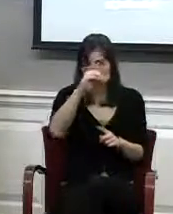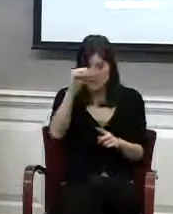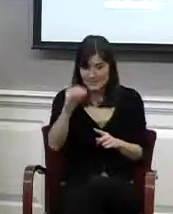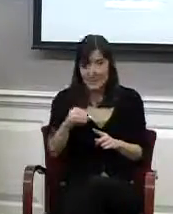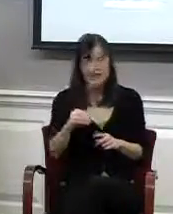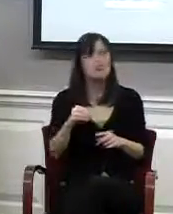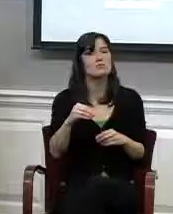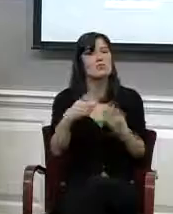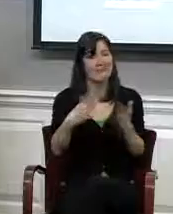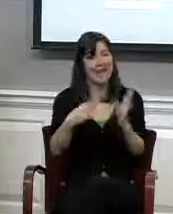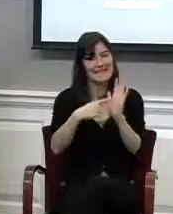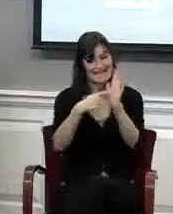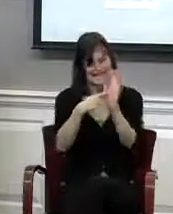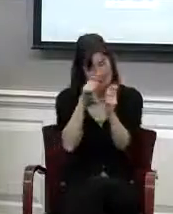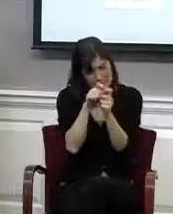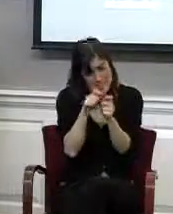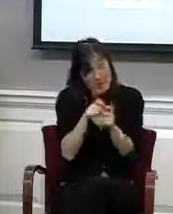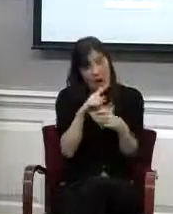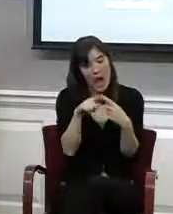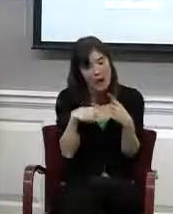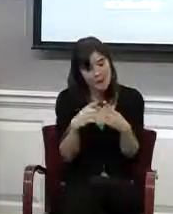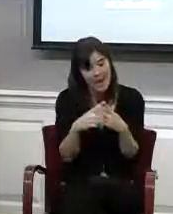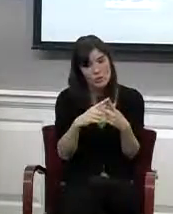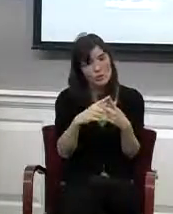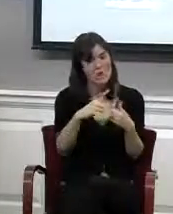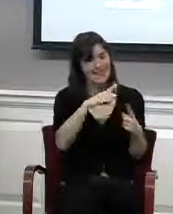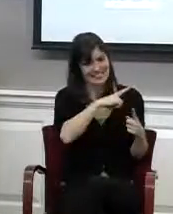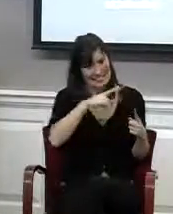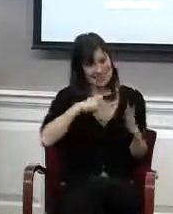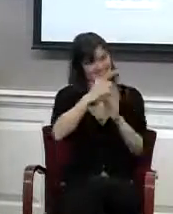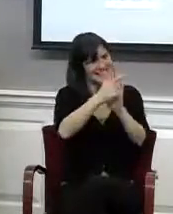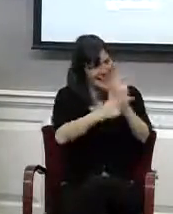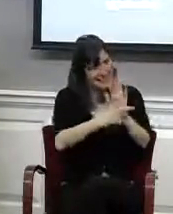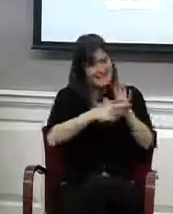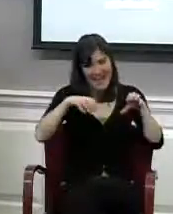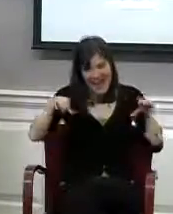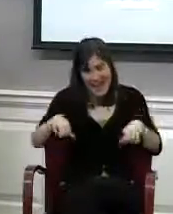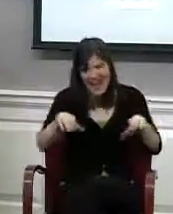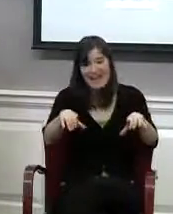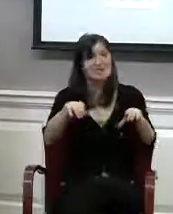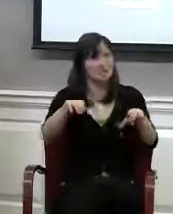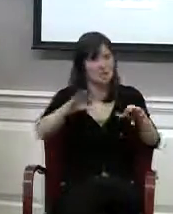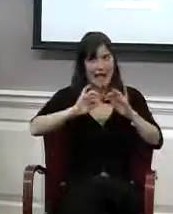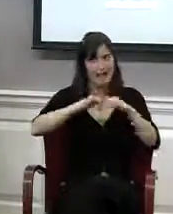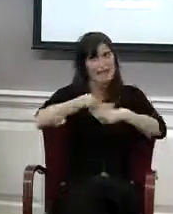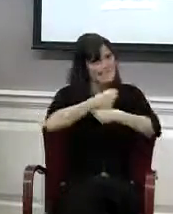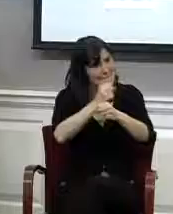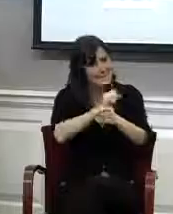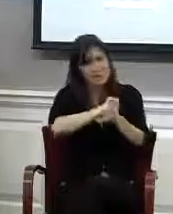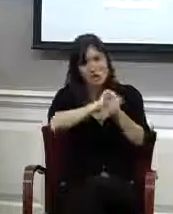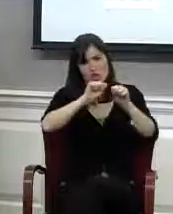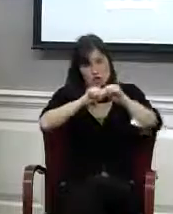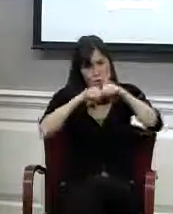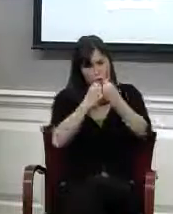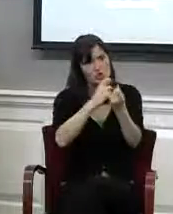or collective action movements that have brought about social change through some type of activism. And this is part of their approach to inspire